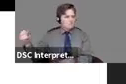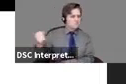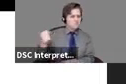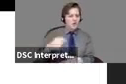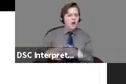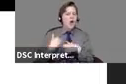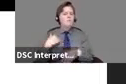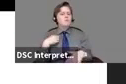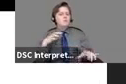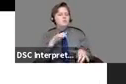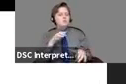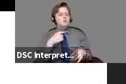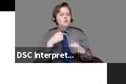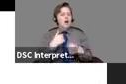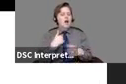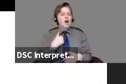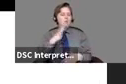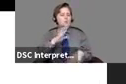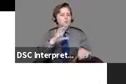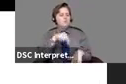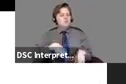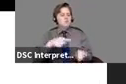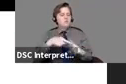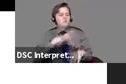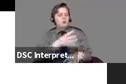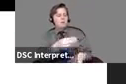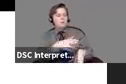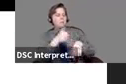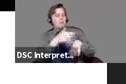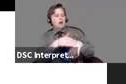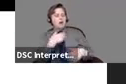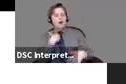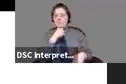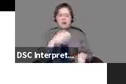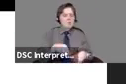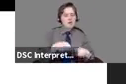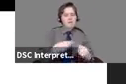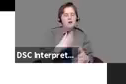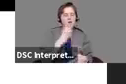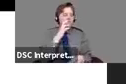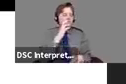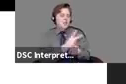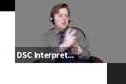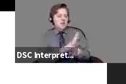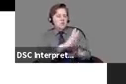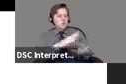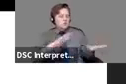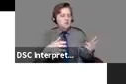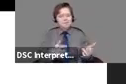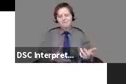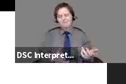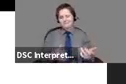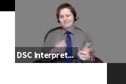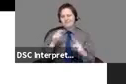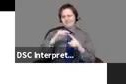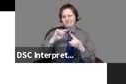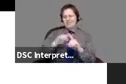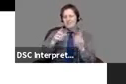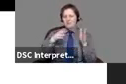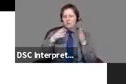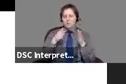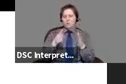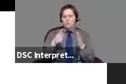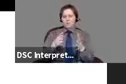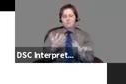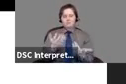threaten to do things to pets or not provide for the children. So these are really ways that, in